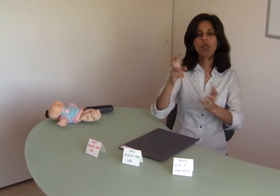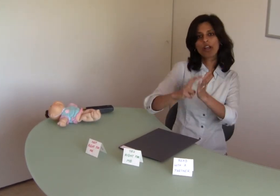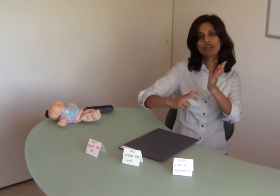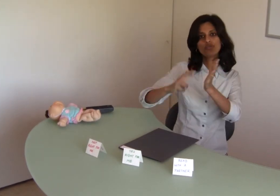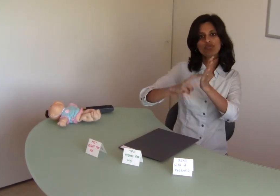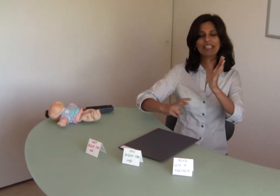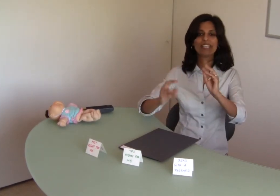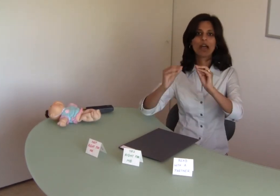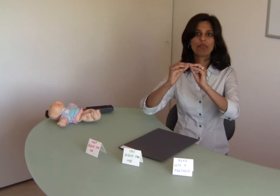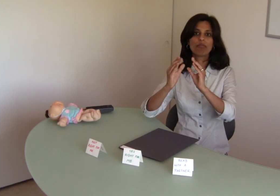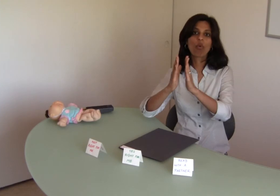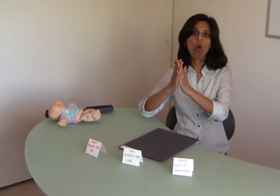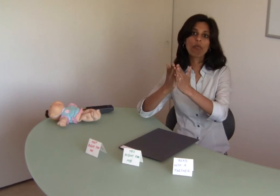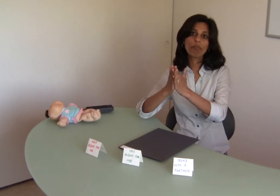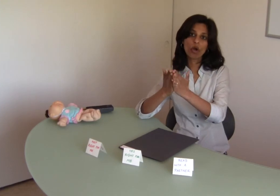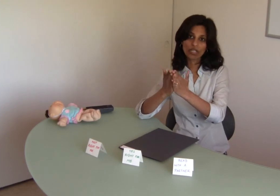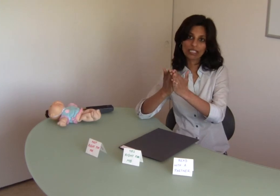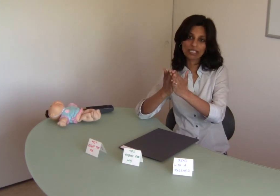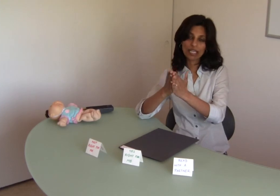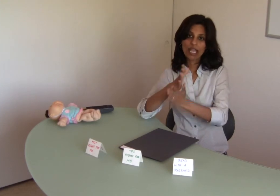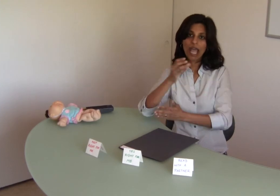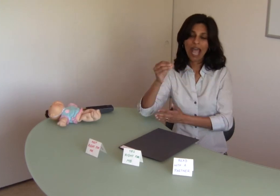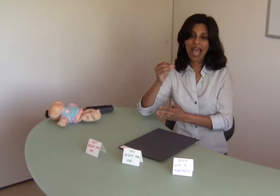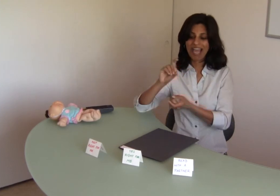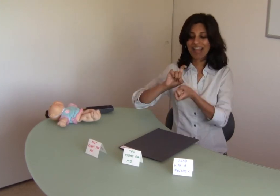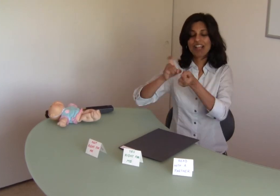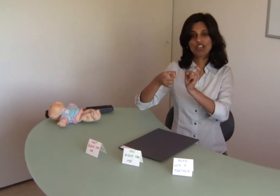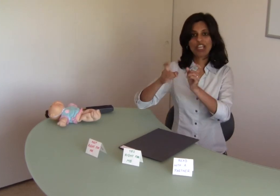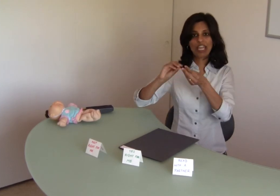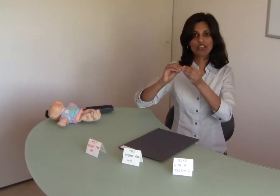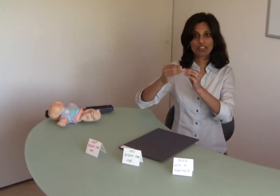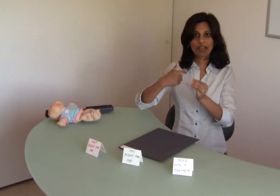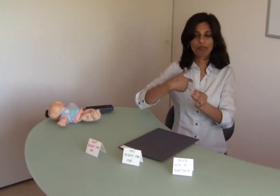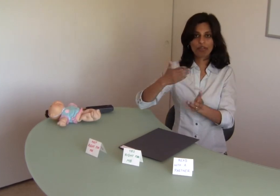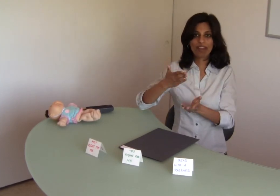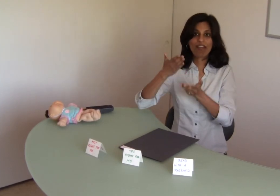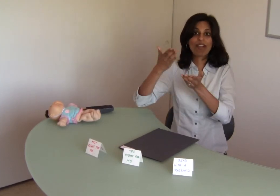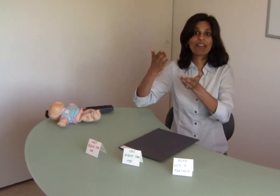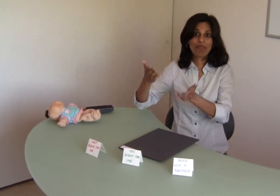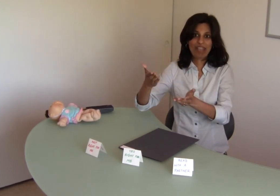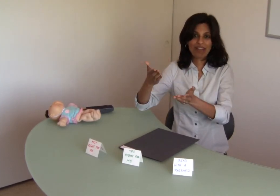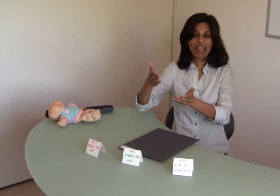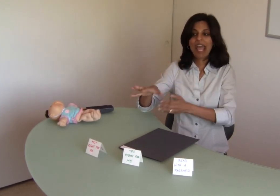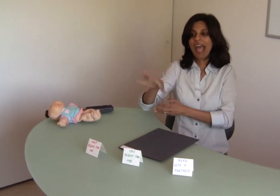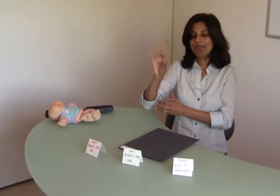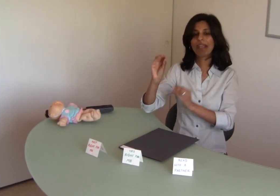want to read more books and change the number that I recommend and pick